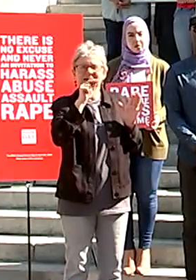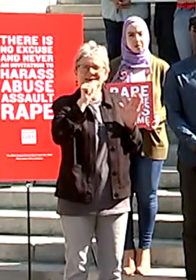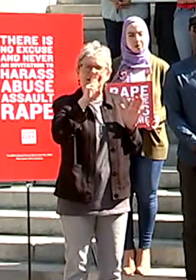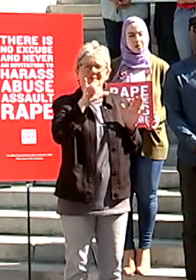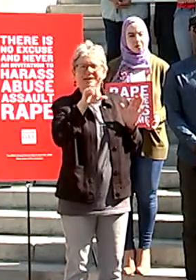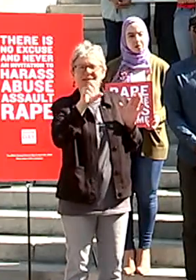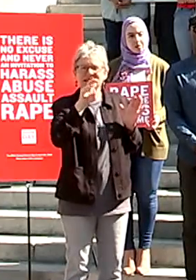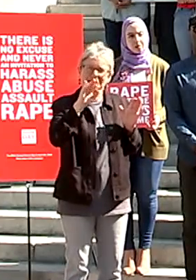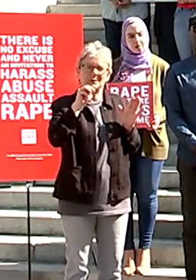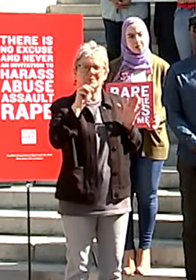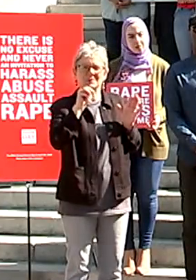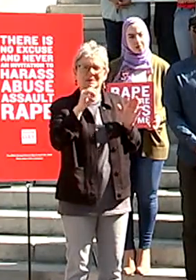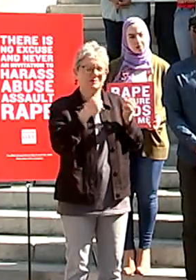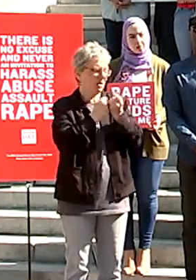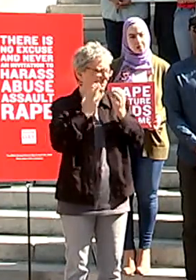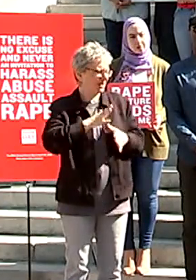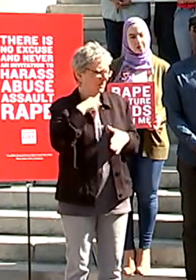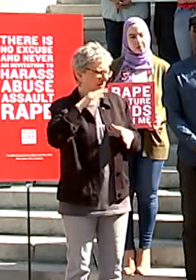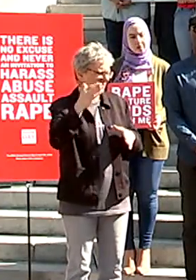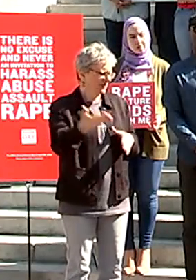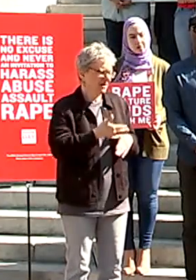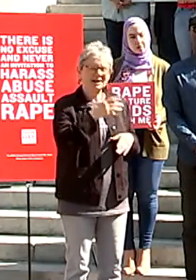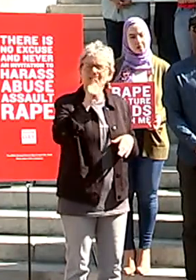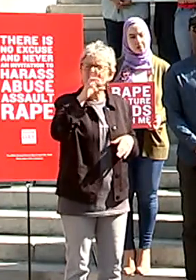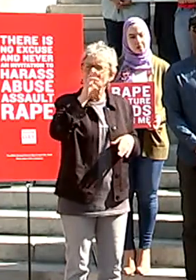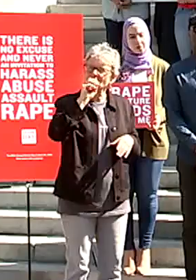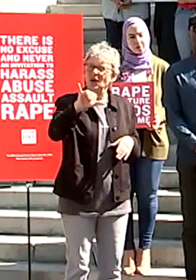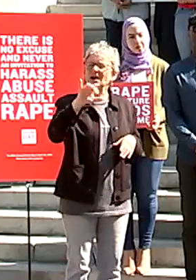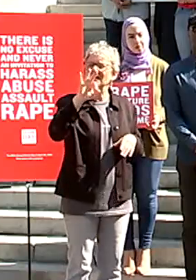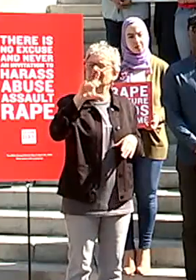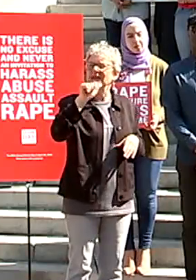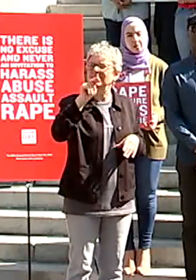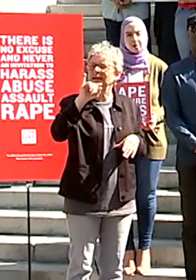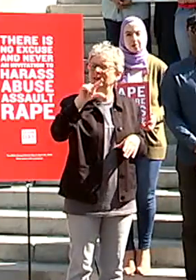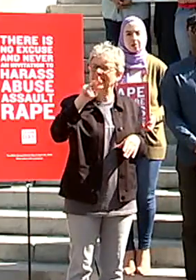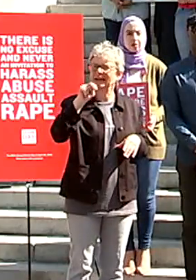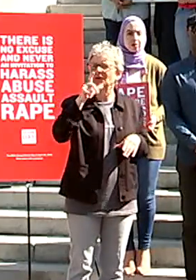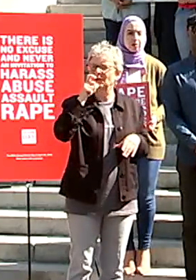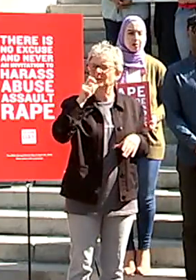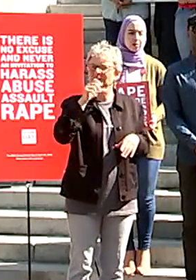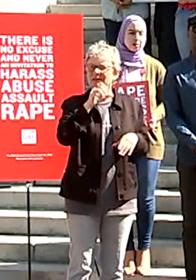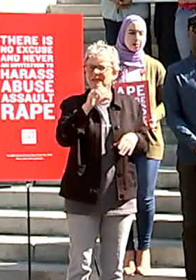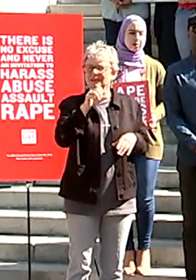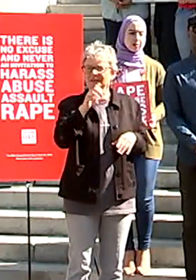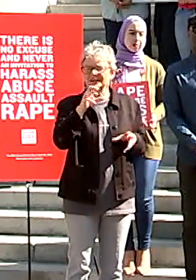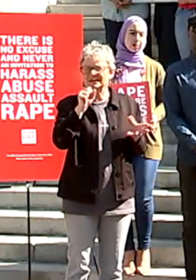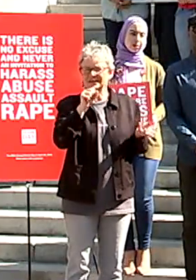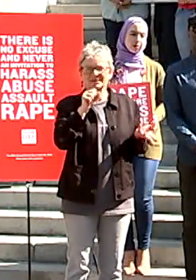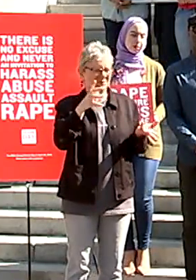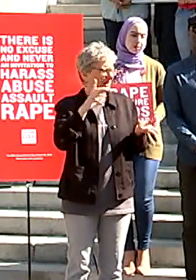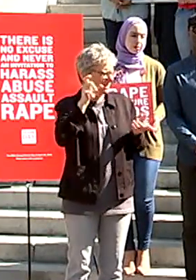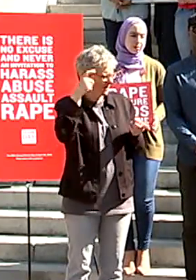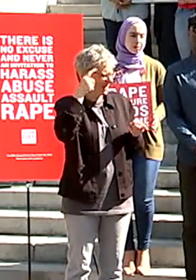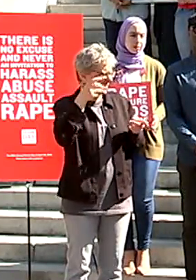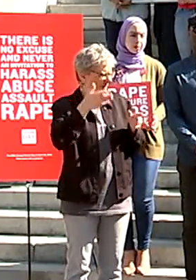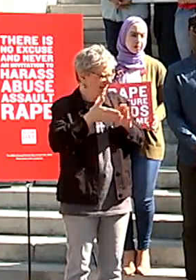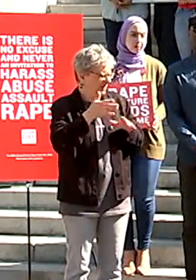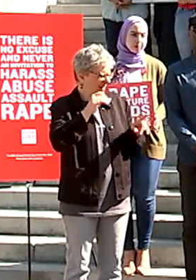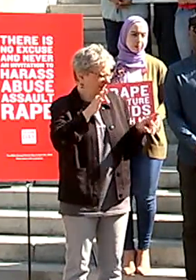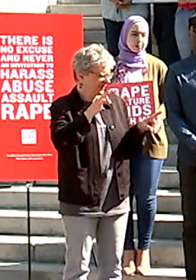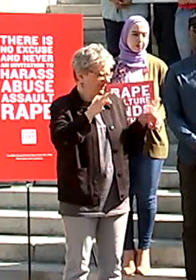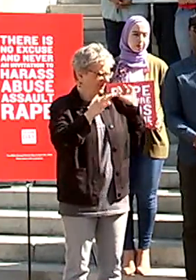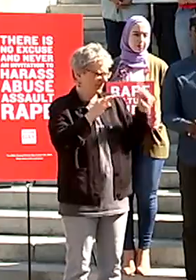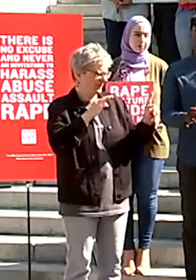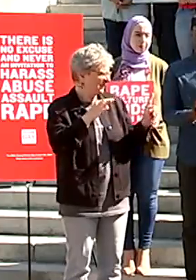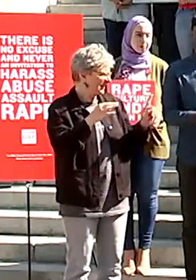pleased to invite Troy Flanagan, who's the Senior Vice President for Government Affairs and Industry Relations, up to